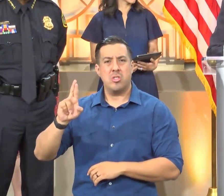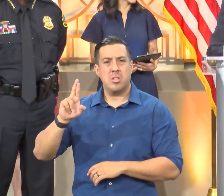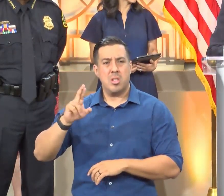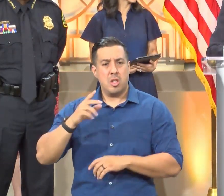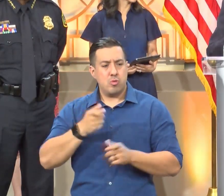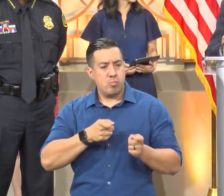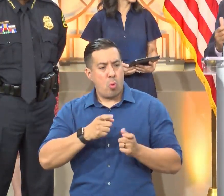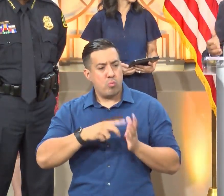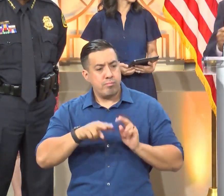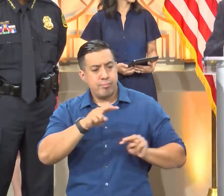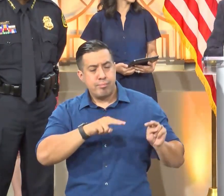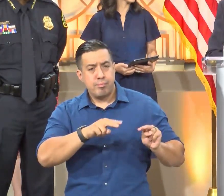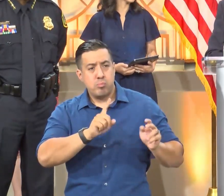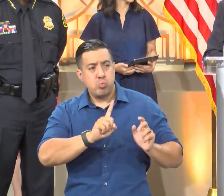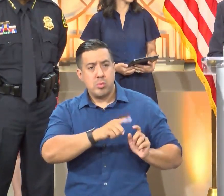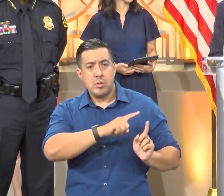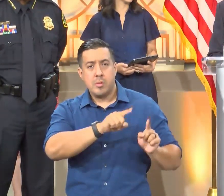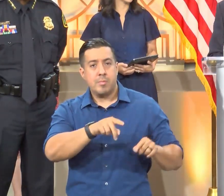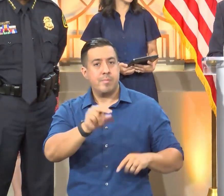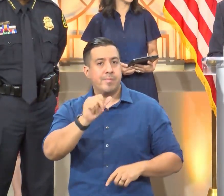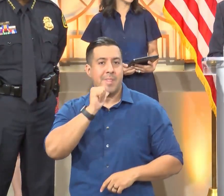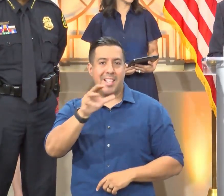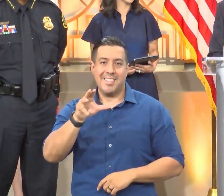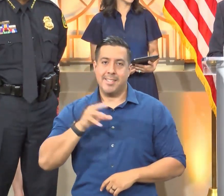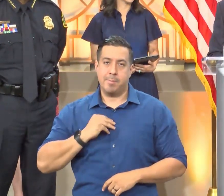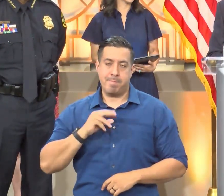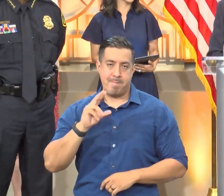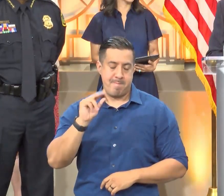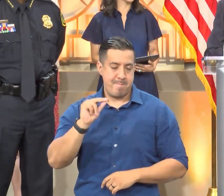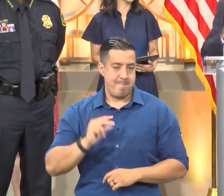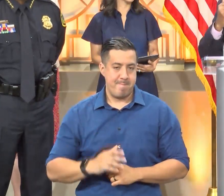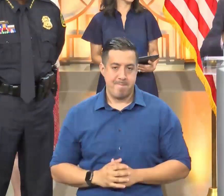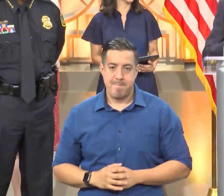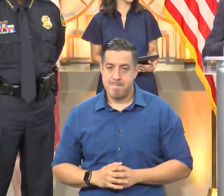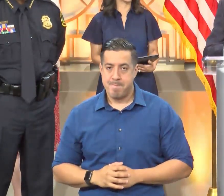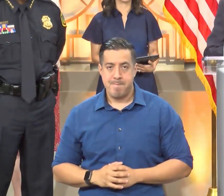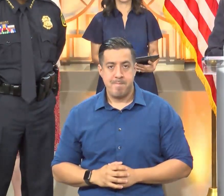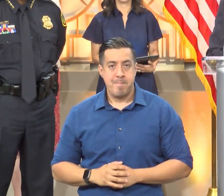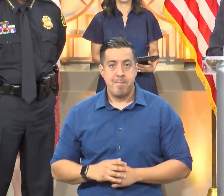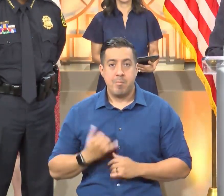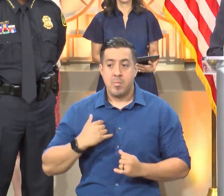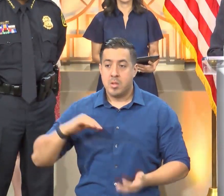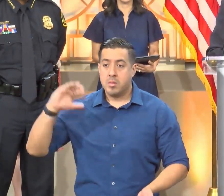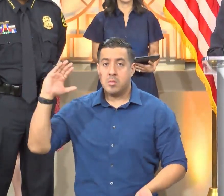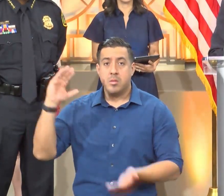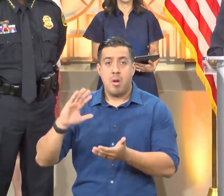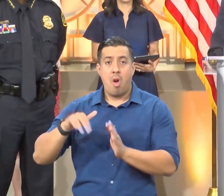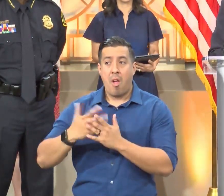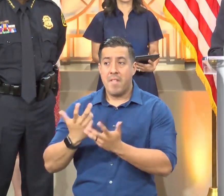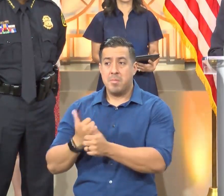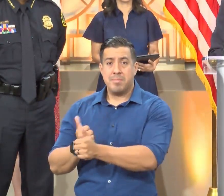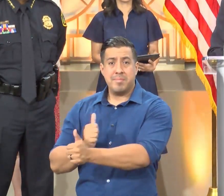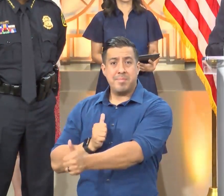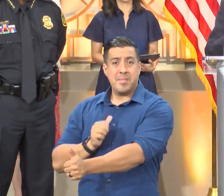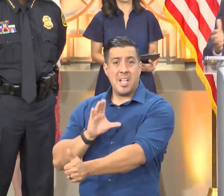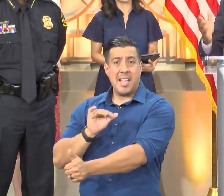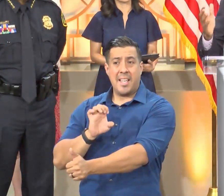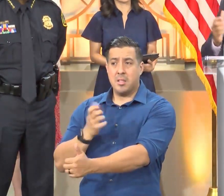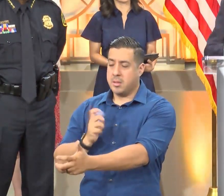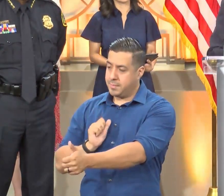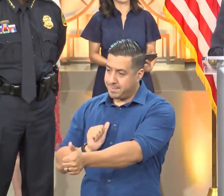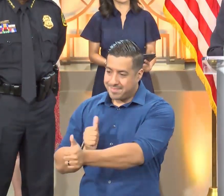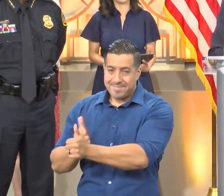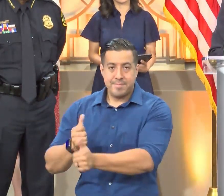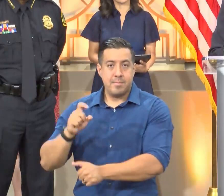whereabouts. That's unacceptable, okay? Reduce the backlog that exists in our city. Open